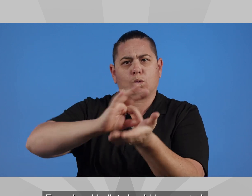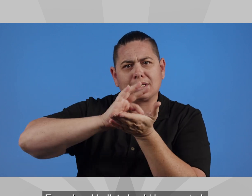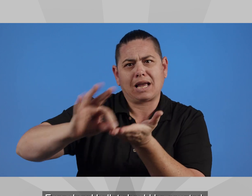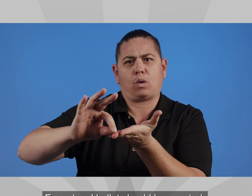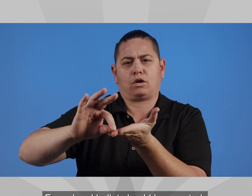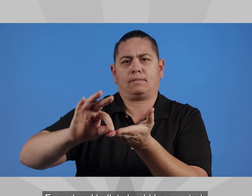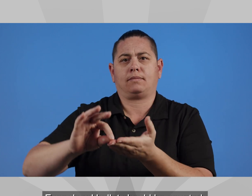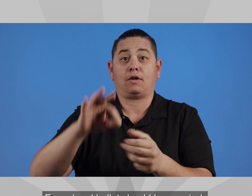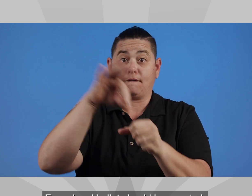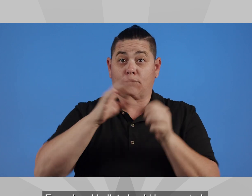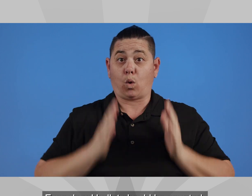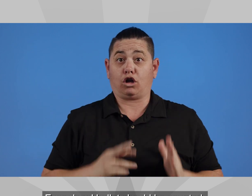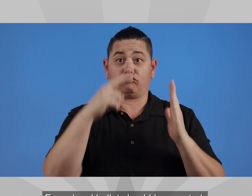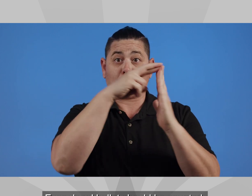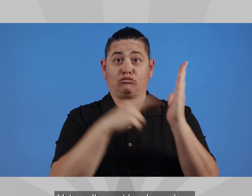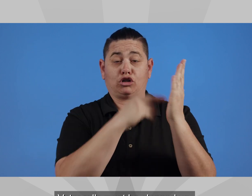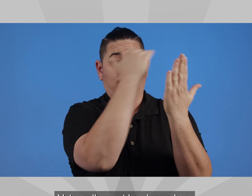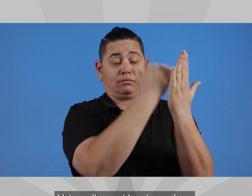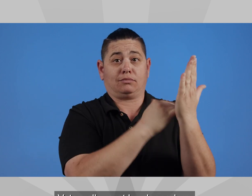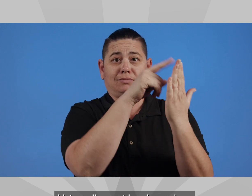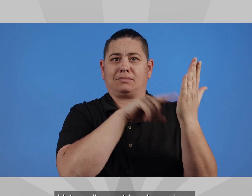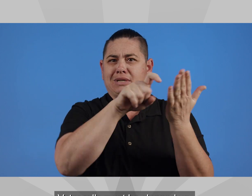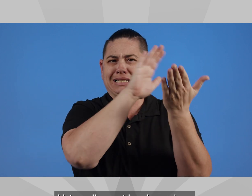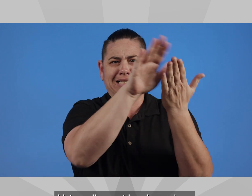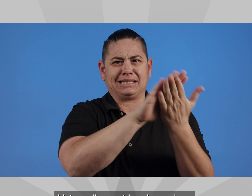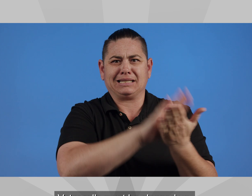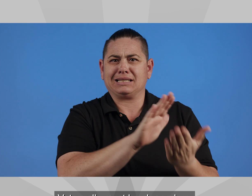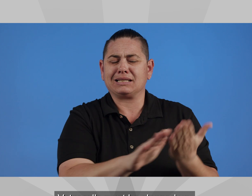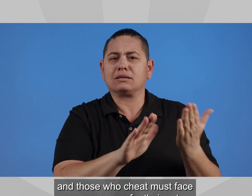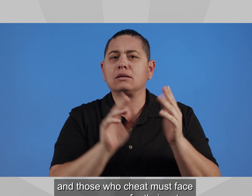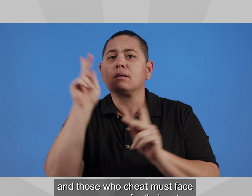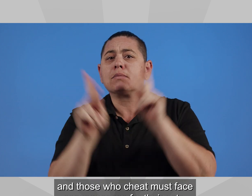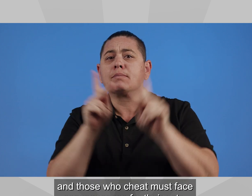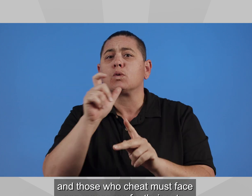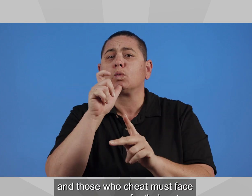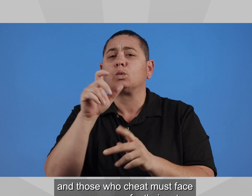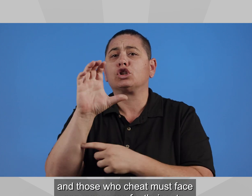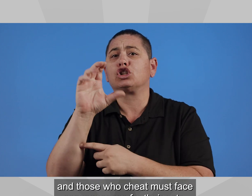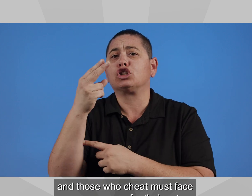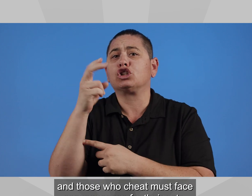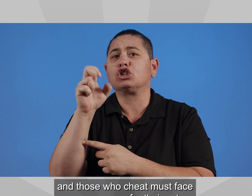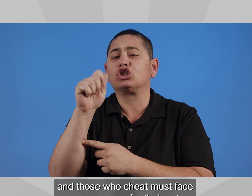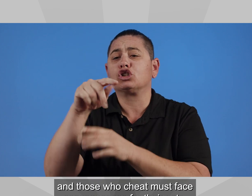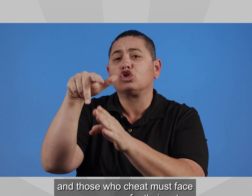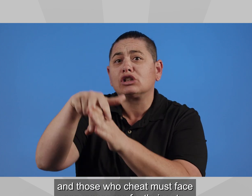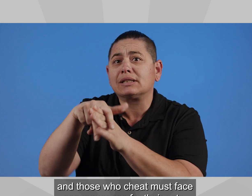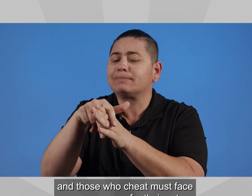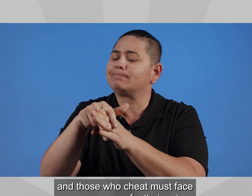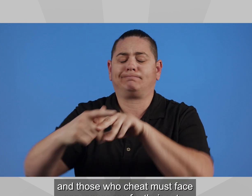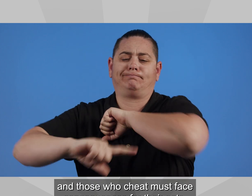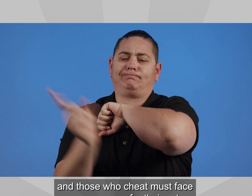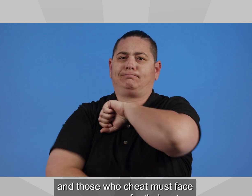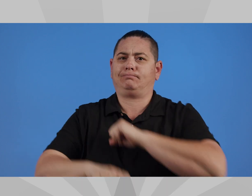Every legal ballot should be counted. Voter rolls must be cleaned up, and those who cheat must face consequences